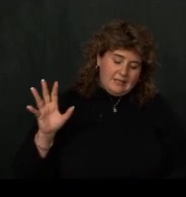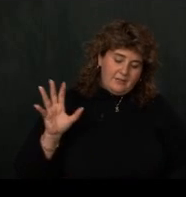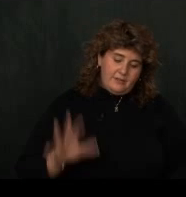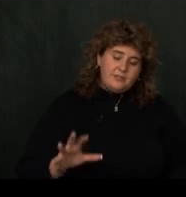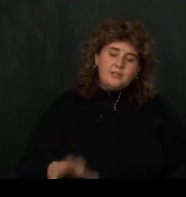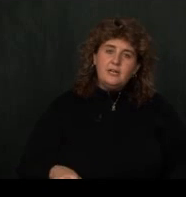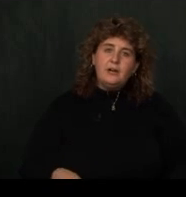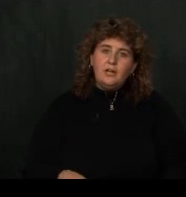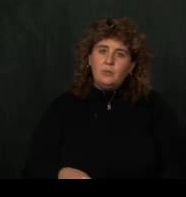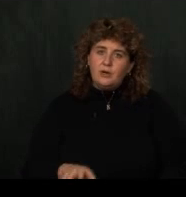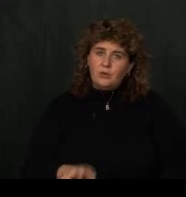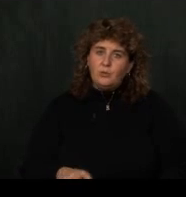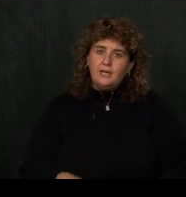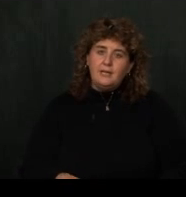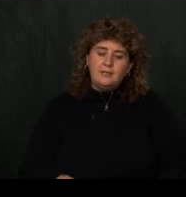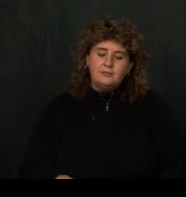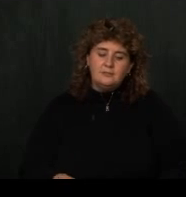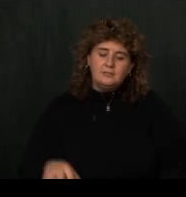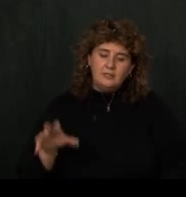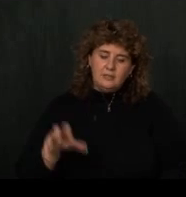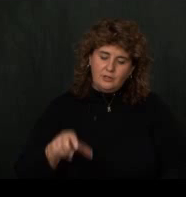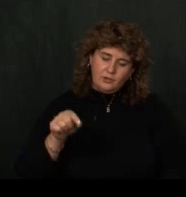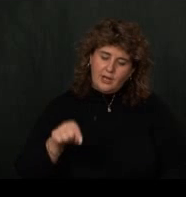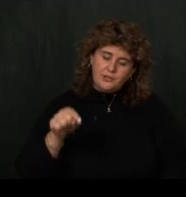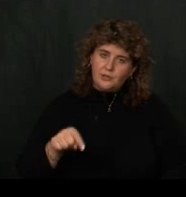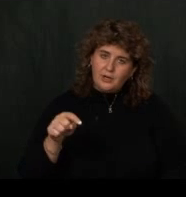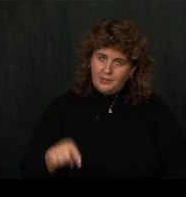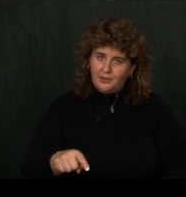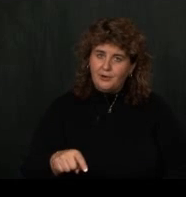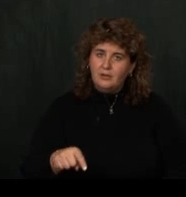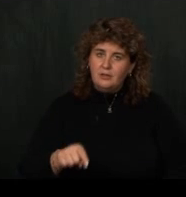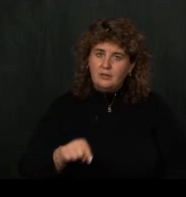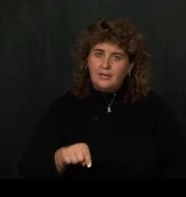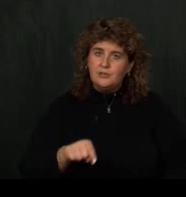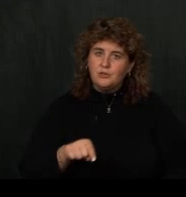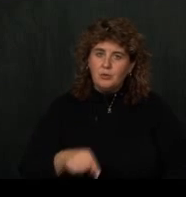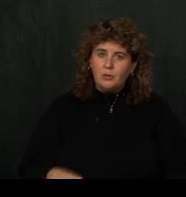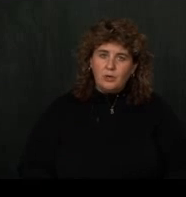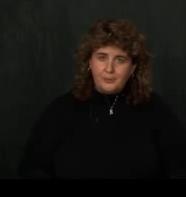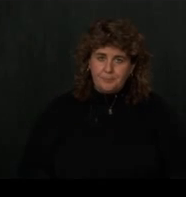If this is an area where you're weak, you got to start here. That's your square one.